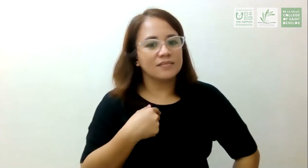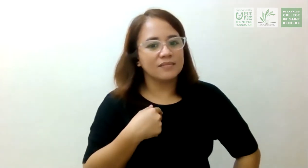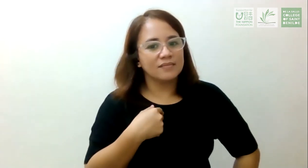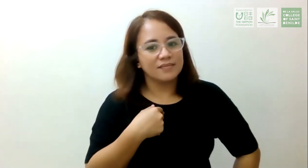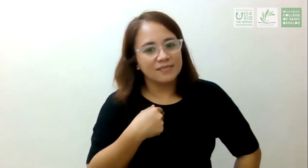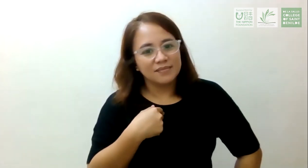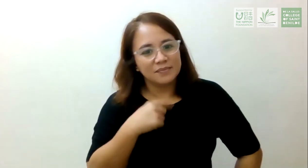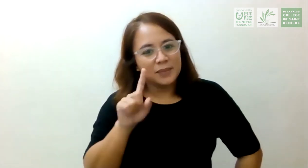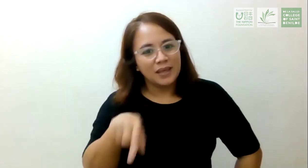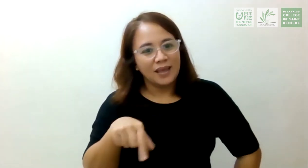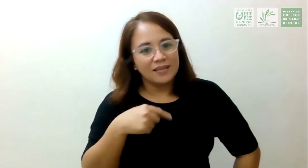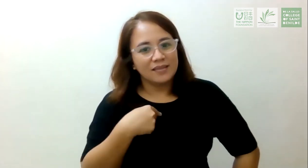Let me check to make sure.